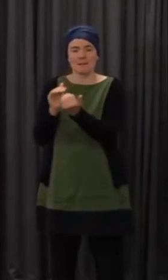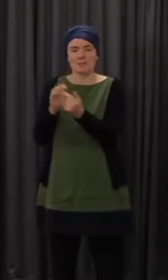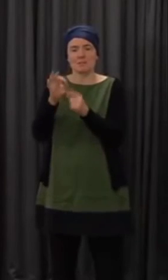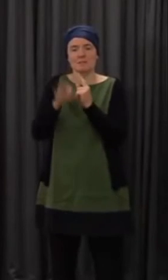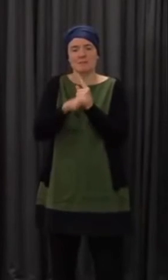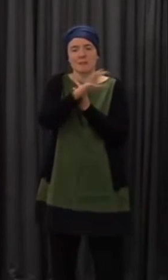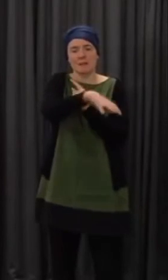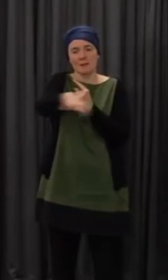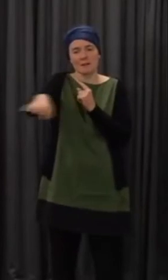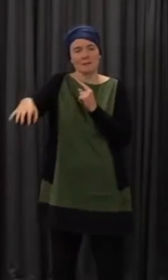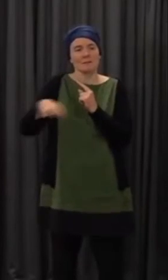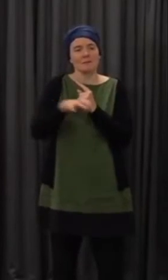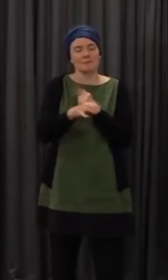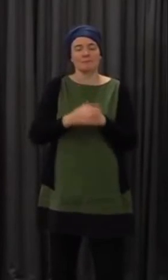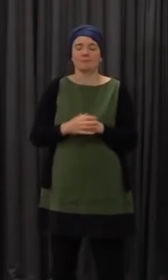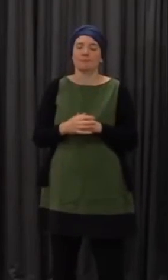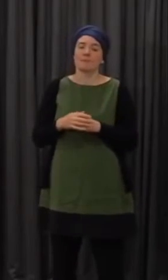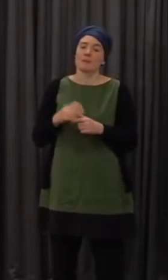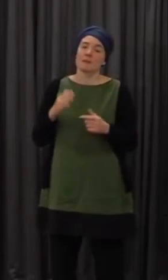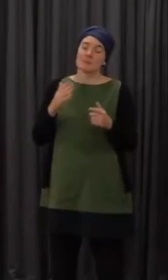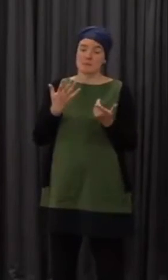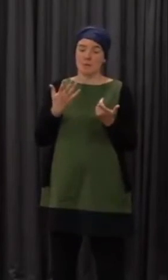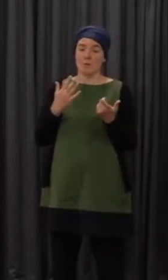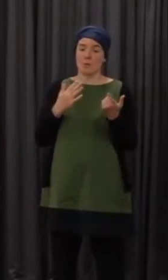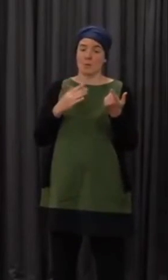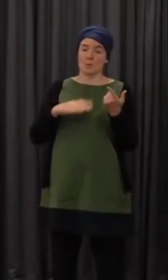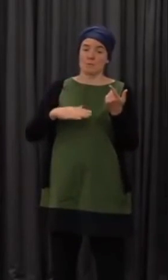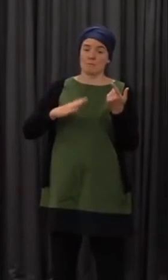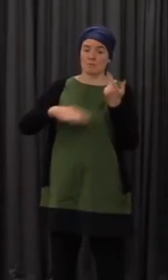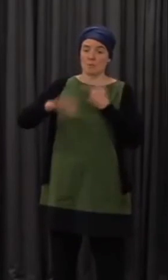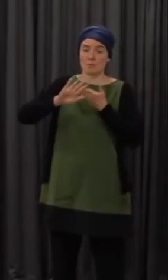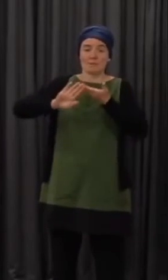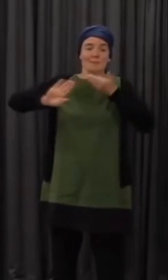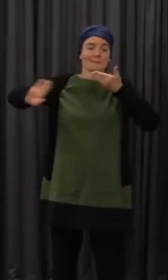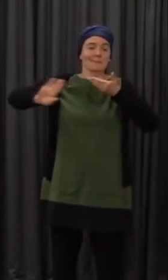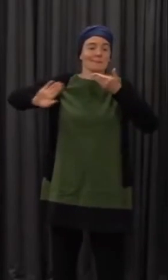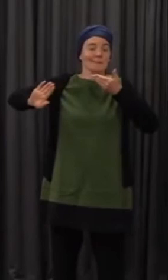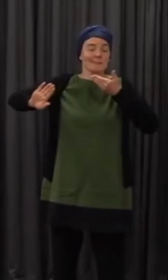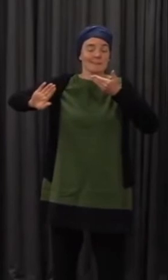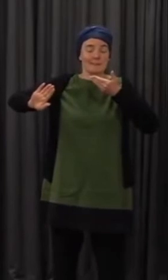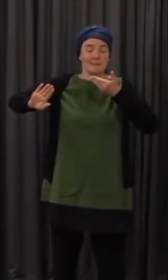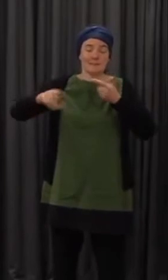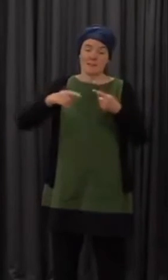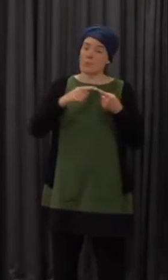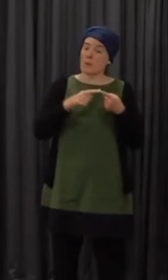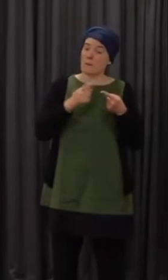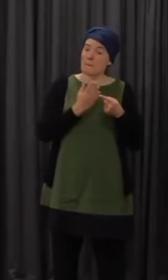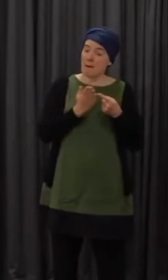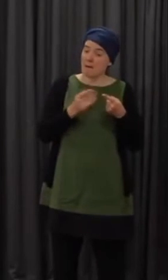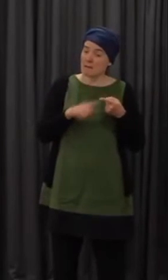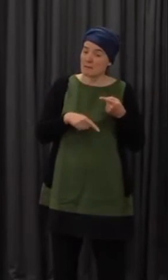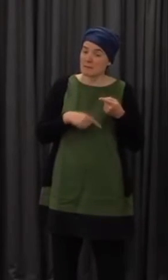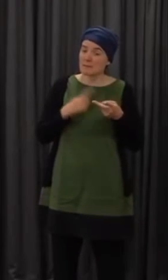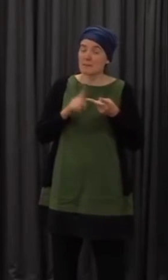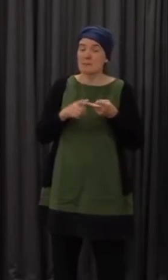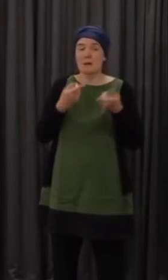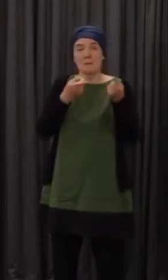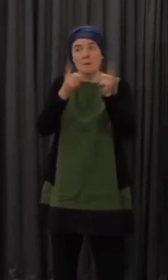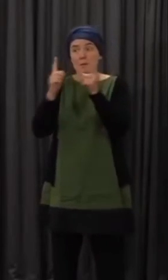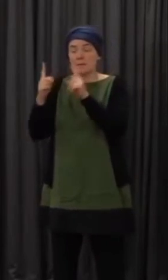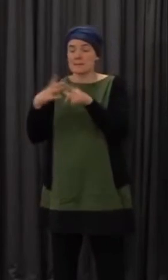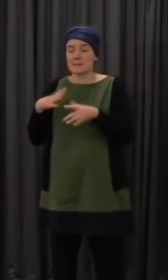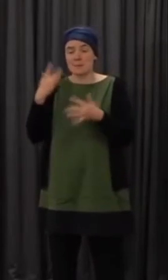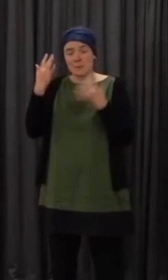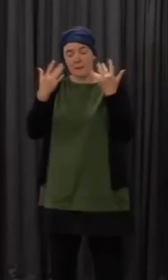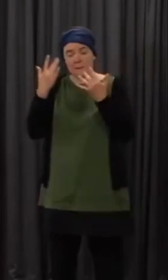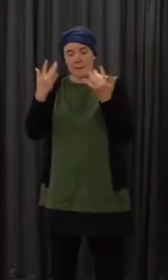distancing will be part of that, but there are many other measures that employers will want to think about. They'll be wanting to think about